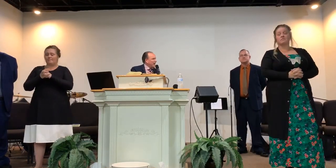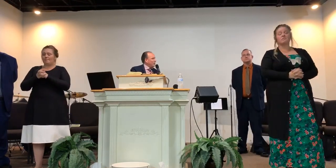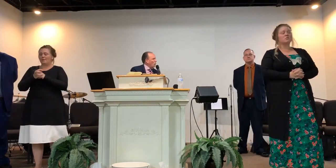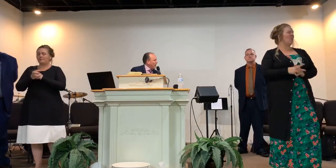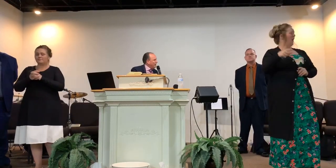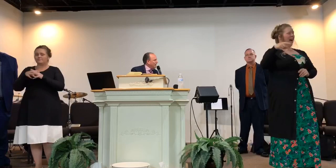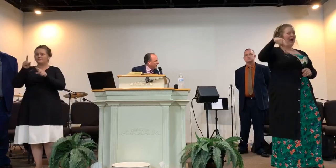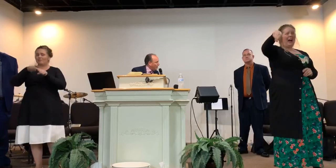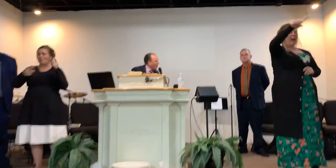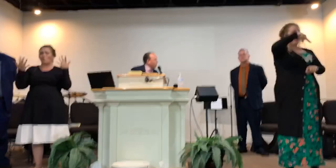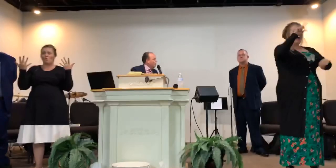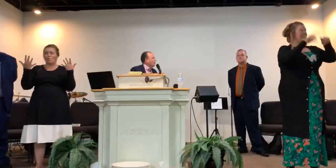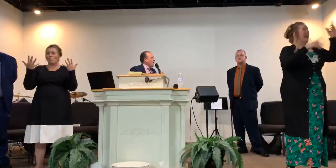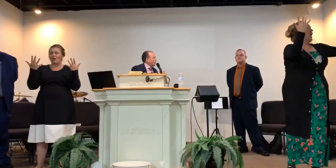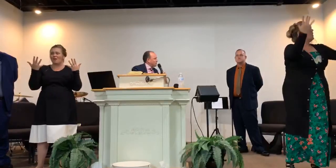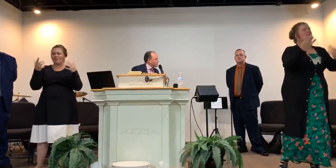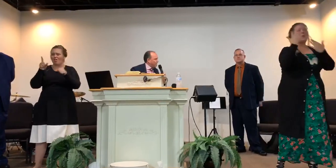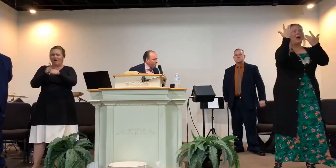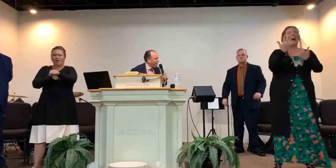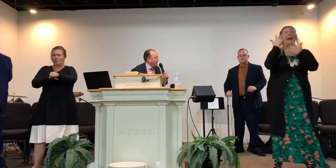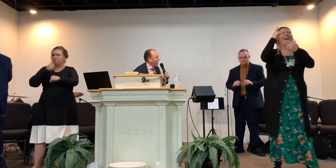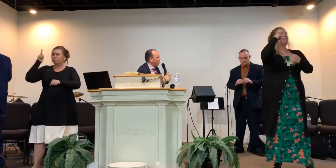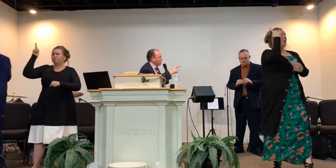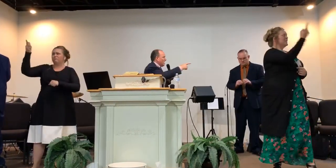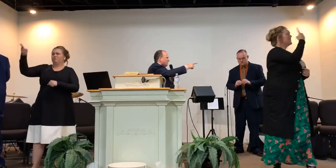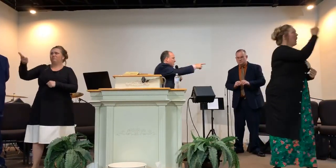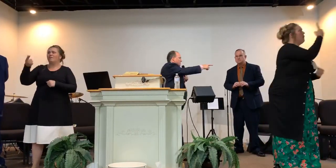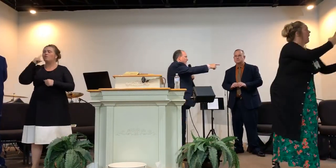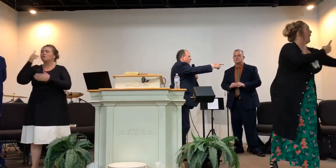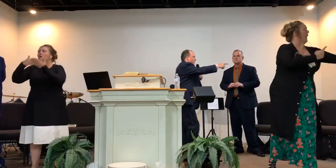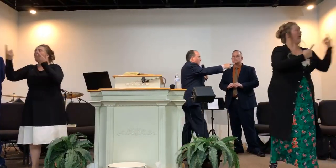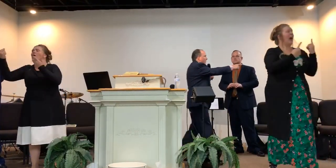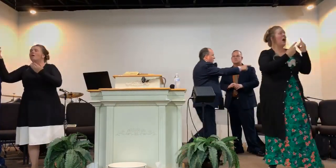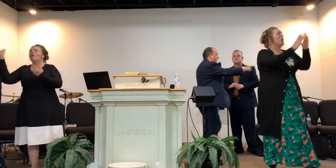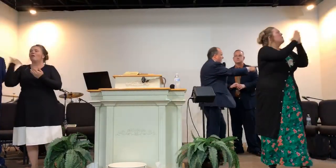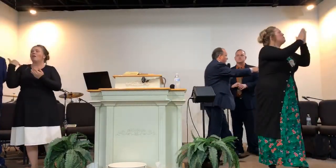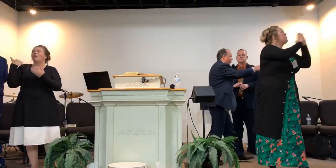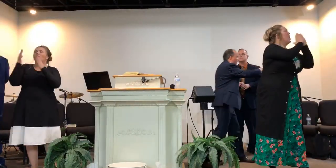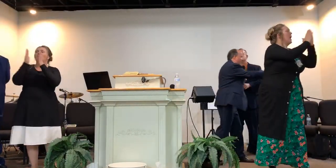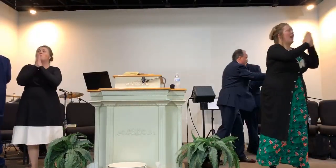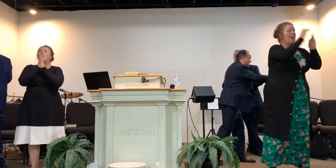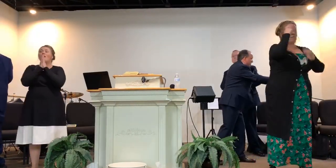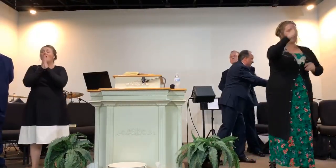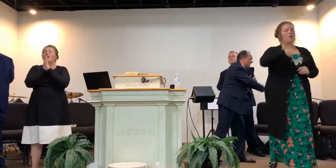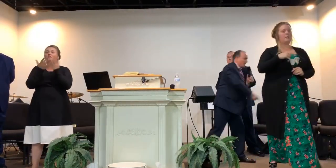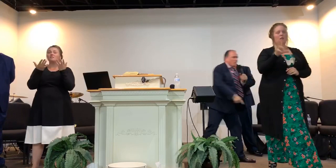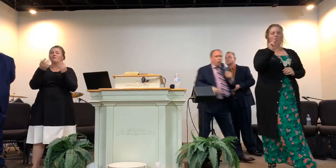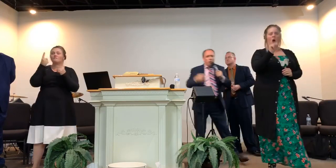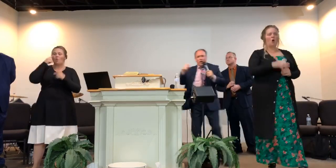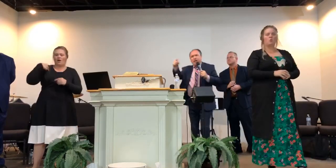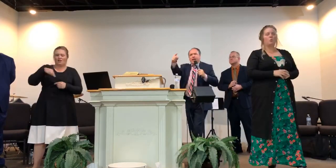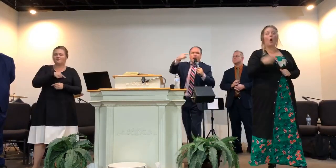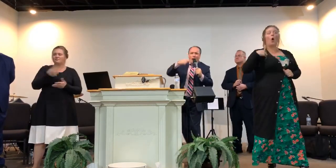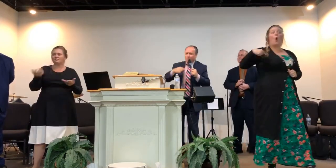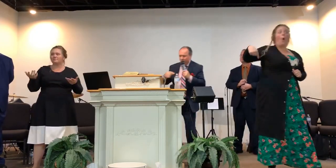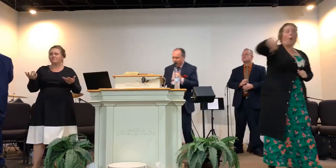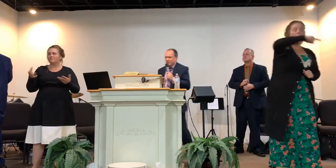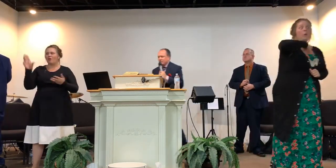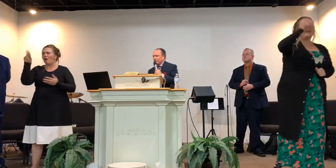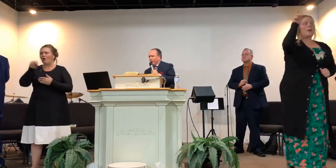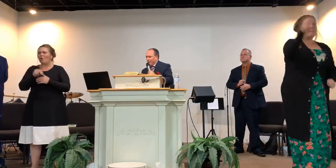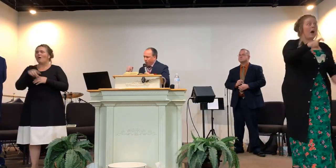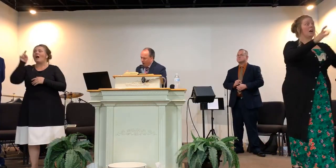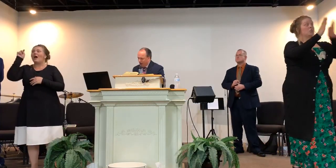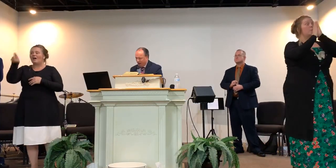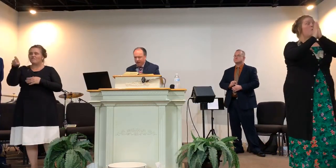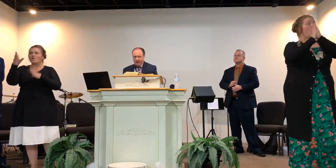We can't wait any longer for somebody else to be in a prayer meeting for us. We